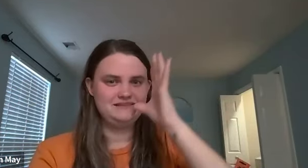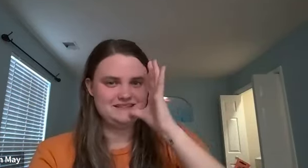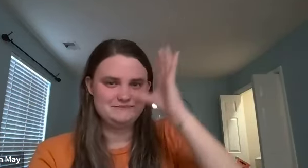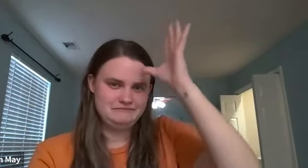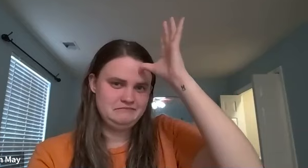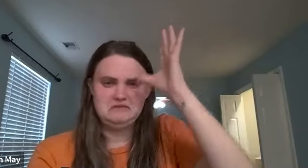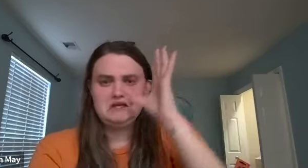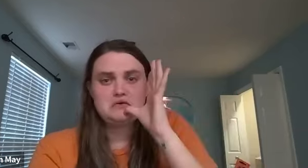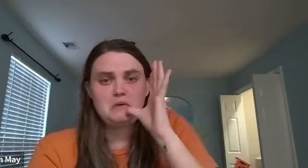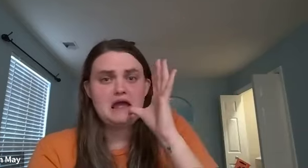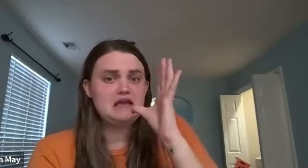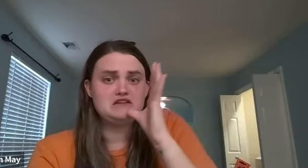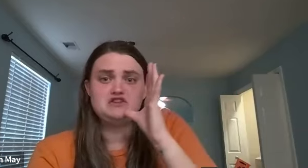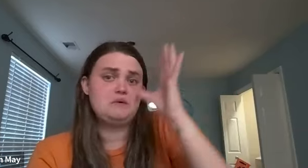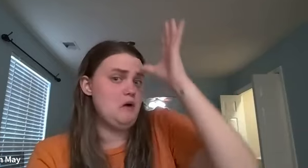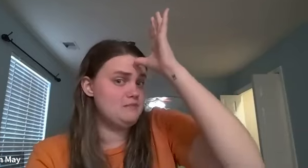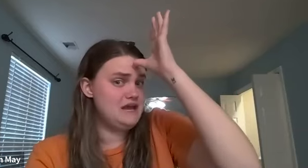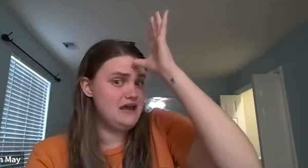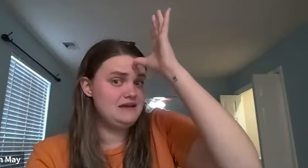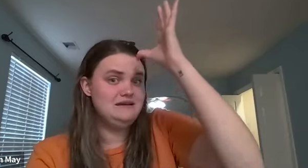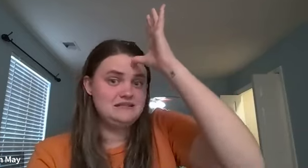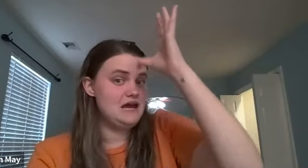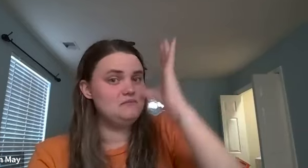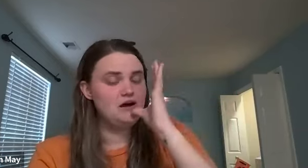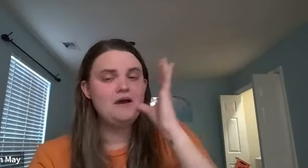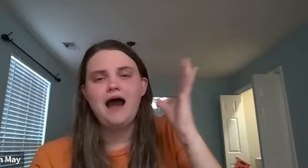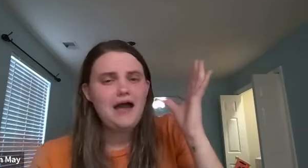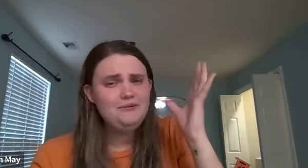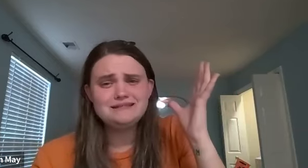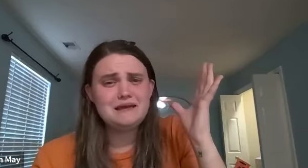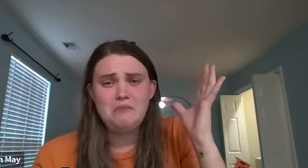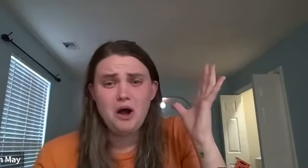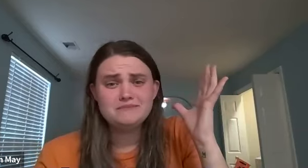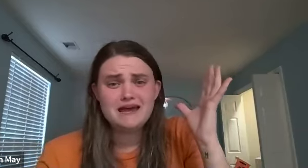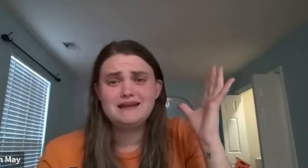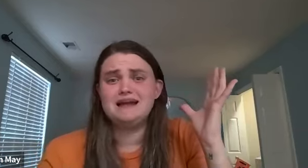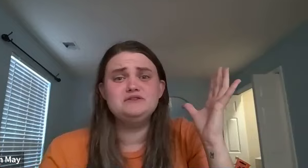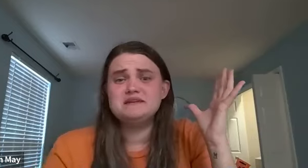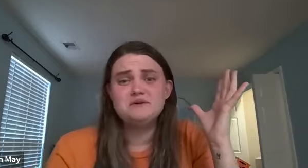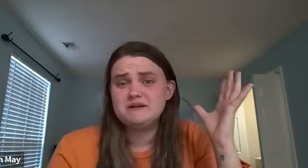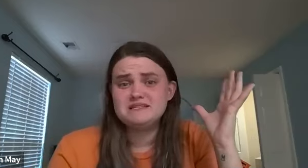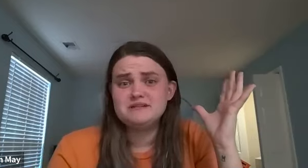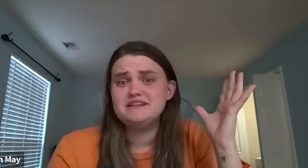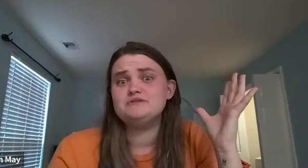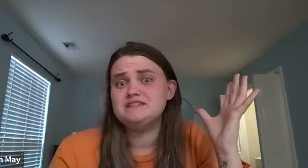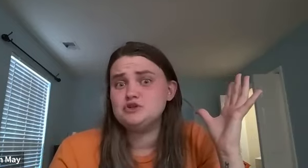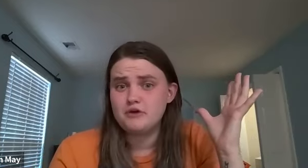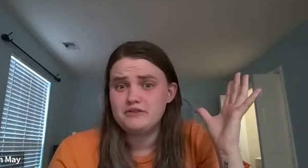this. Either way, it can start with mom, dad, dad, mom. I always say mom, dad. I do the same thing with my siblings. I go sister,